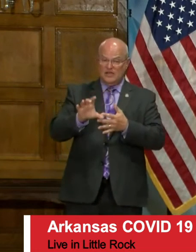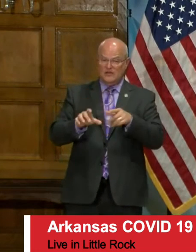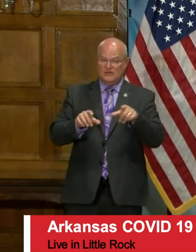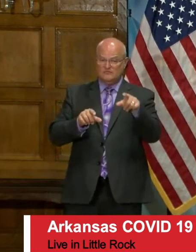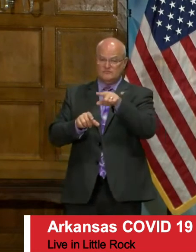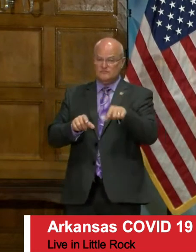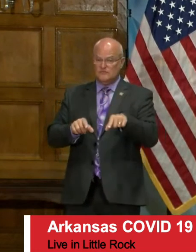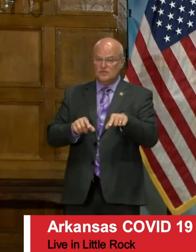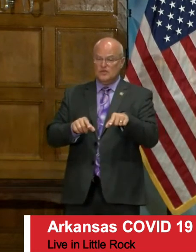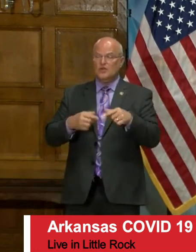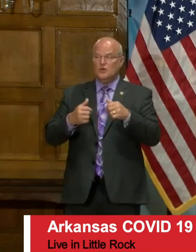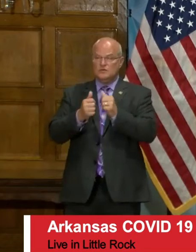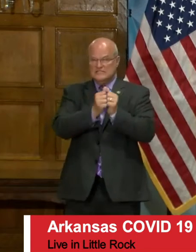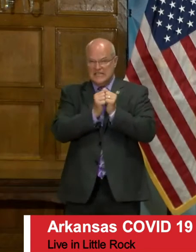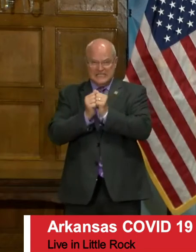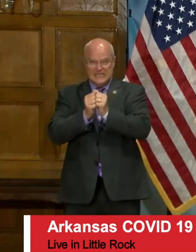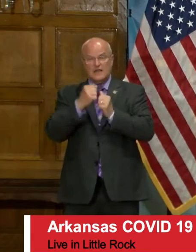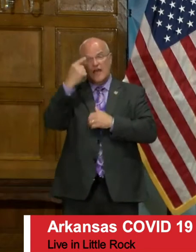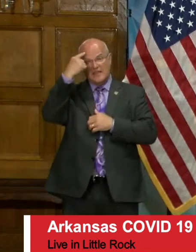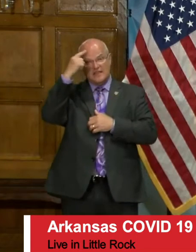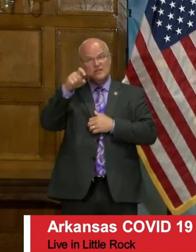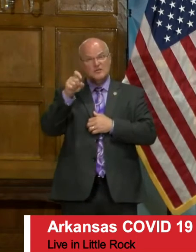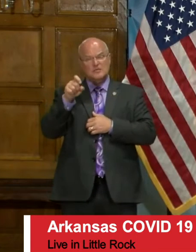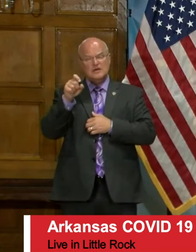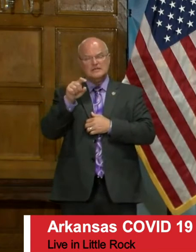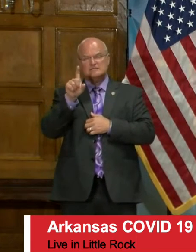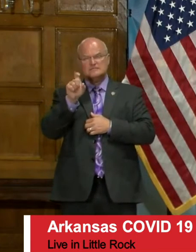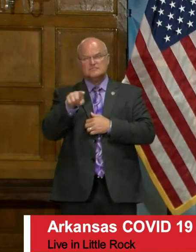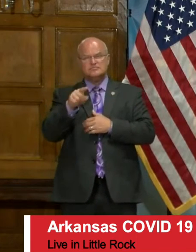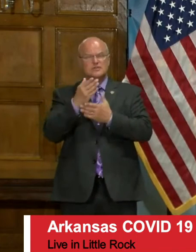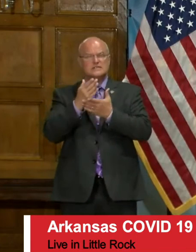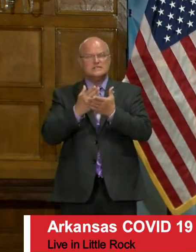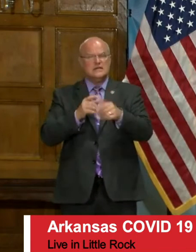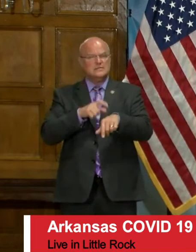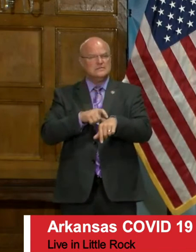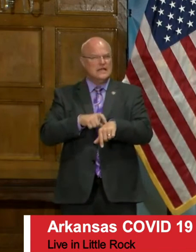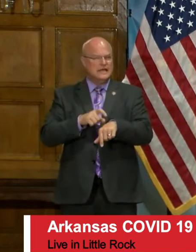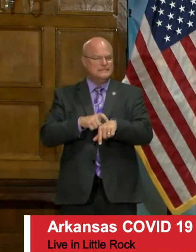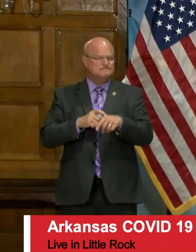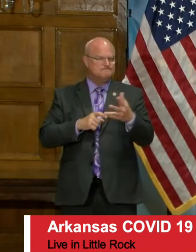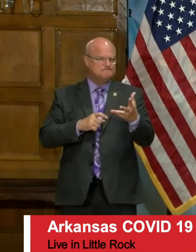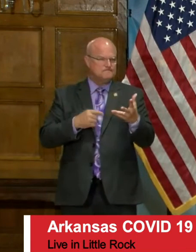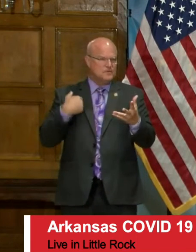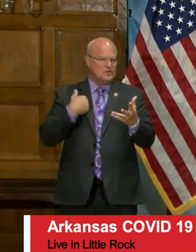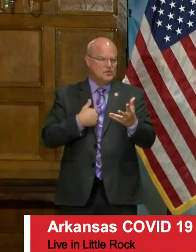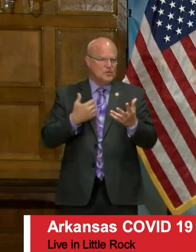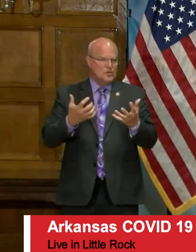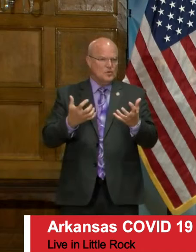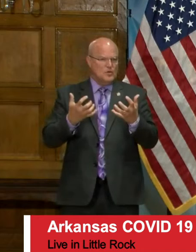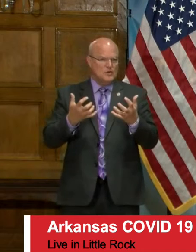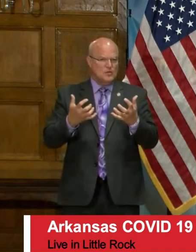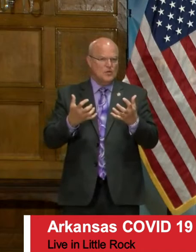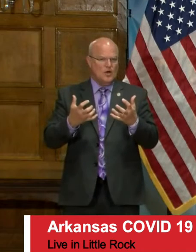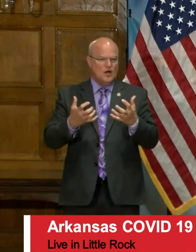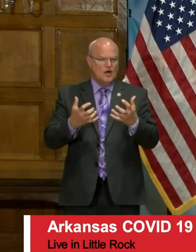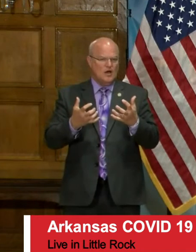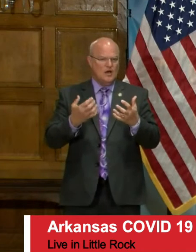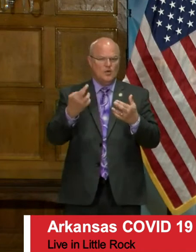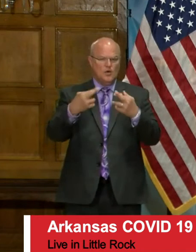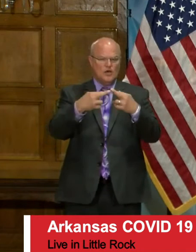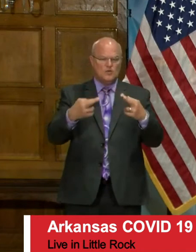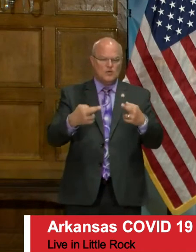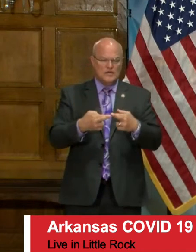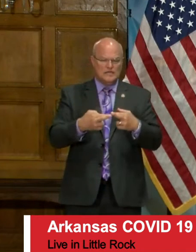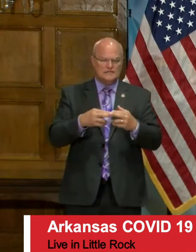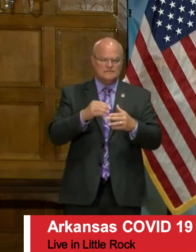And while we stay together, I think you have to ask the question at some point, do we want to release one